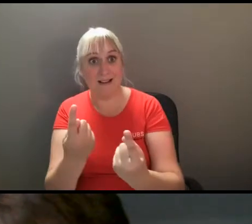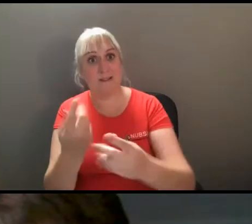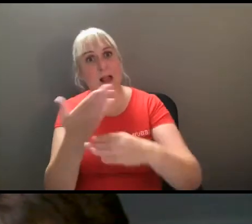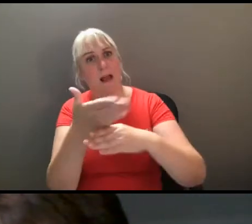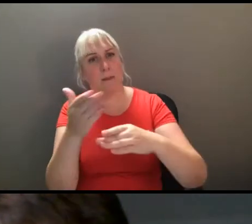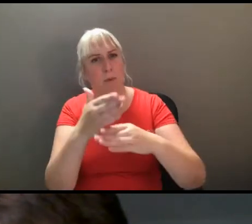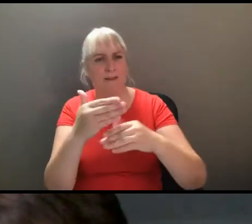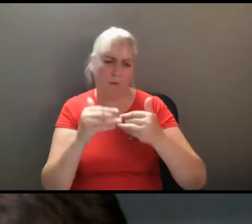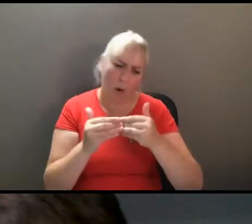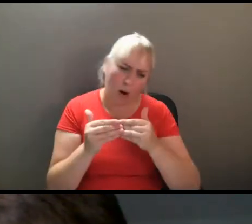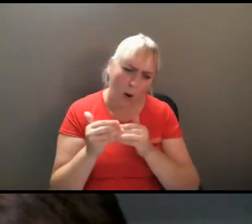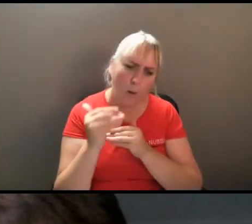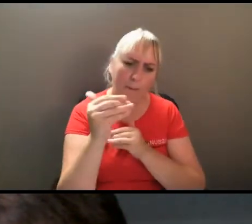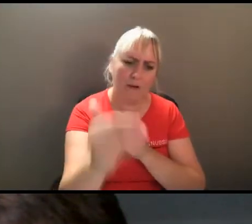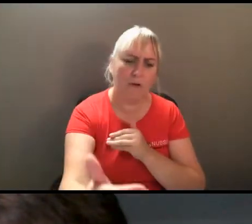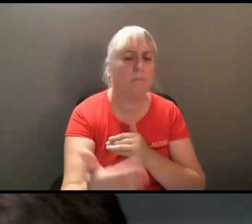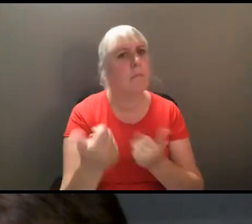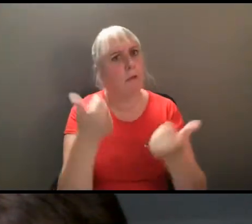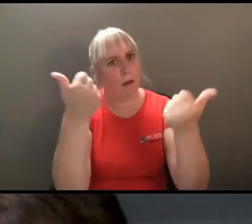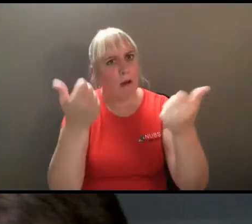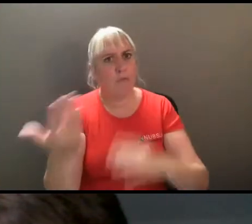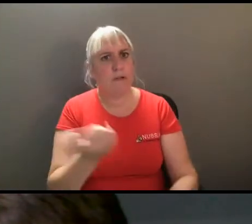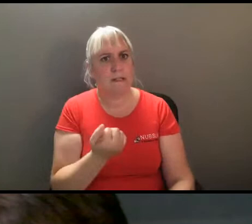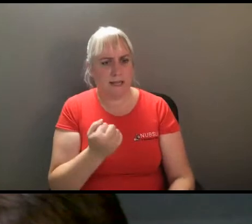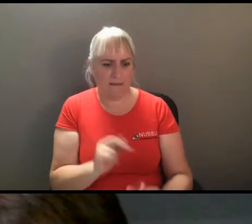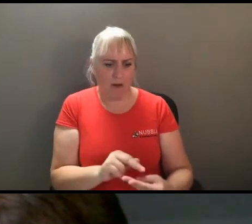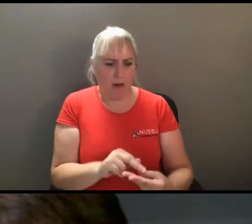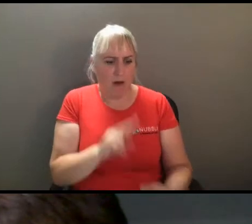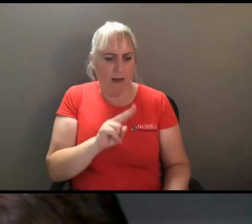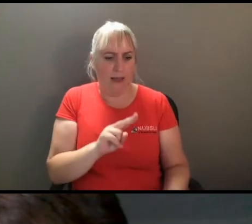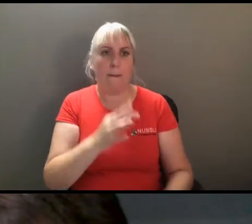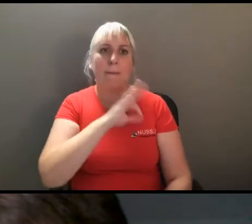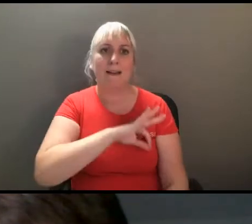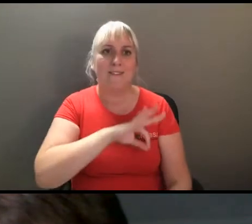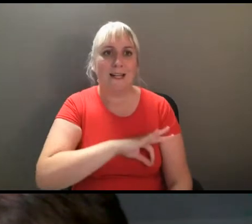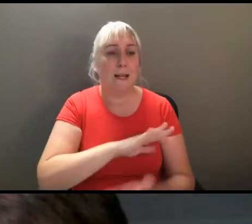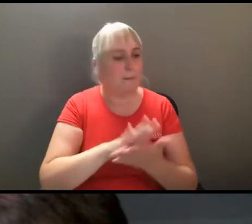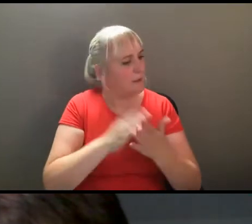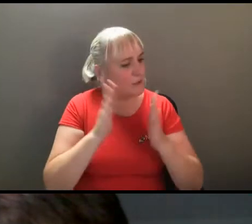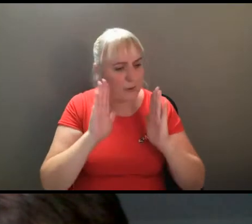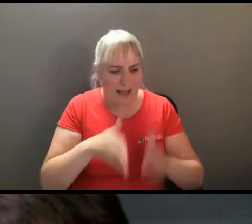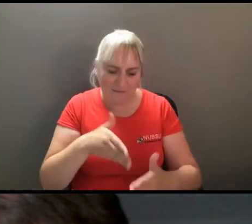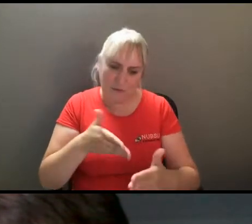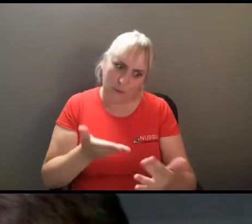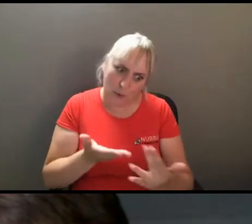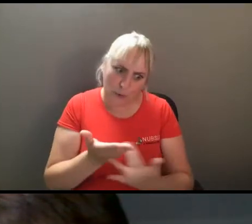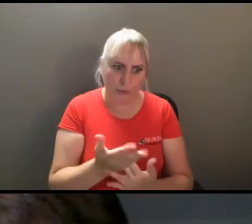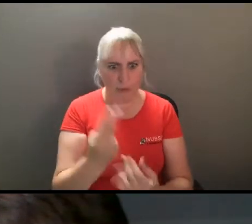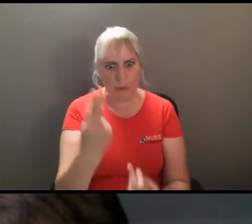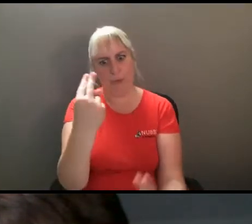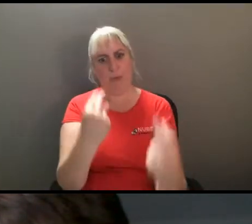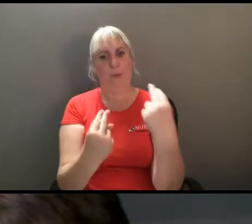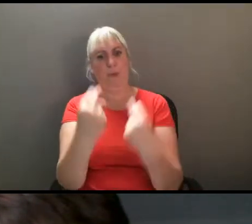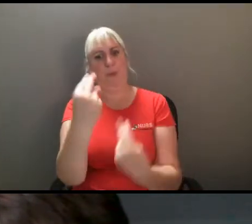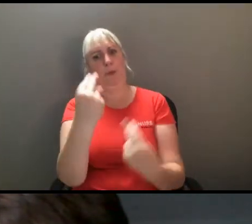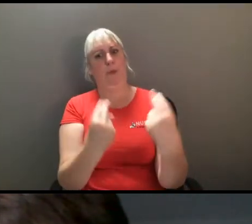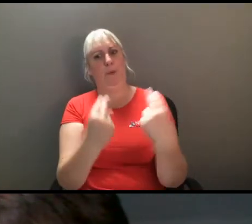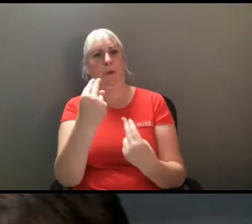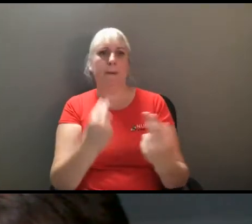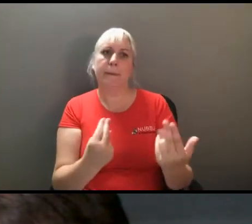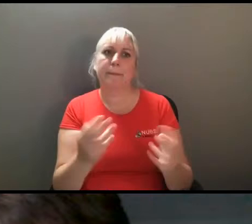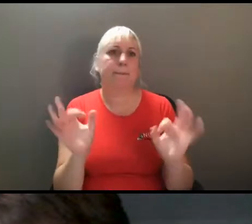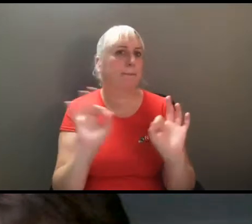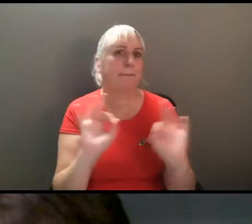automatically get a higher rate of benefit without having to go through the kind of degrading fit for work